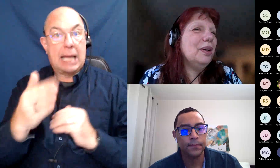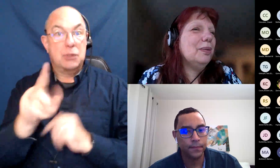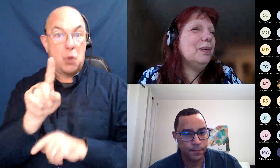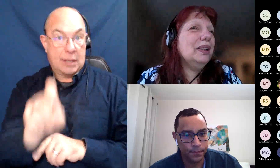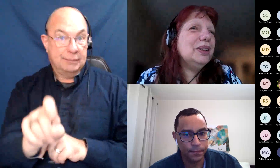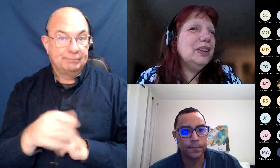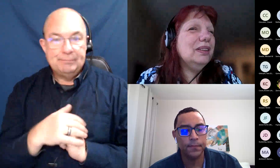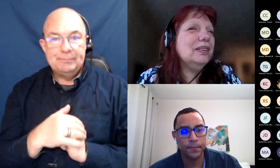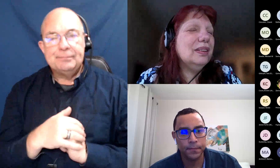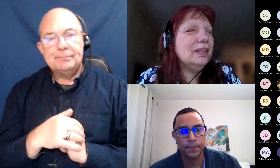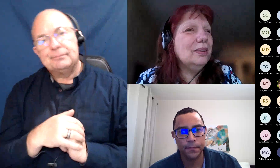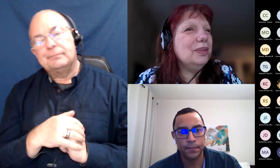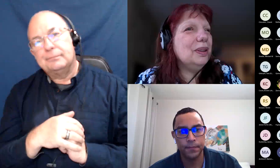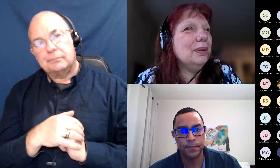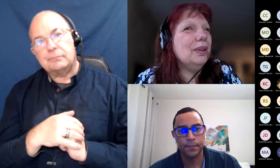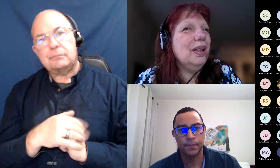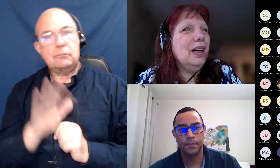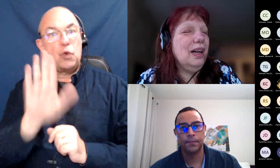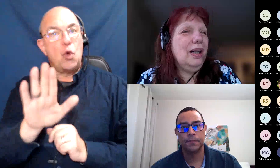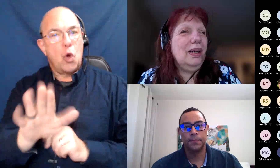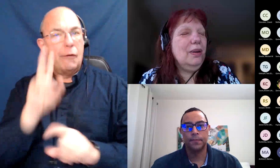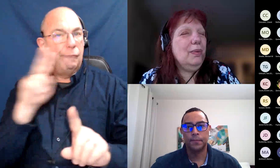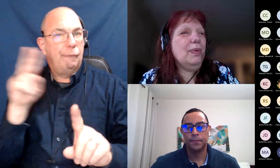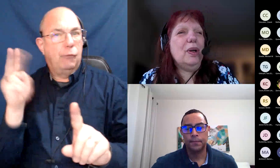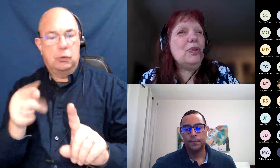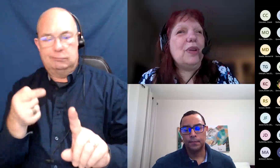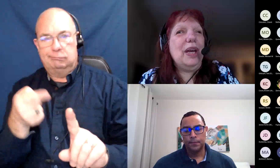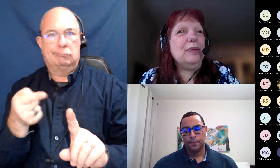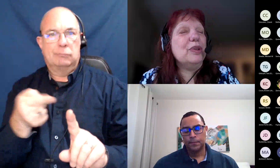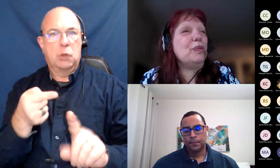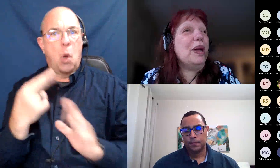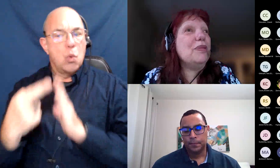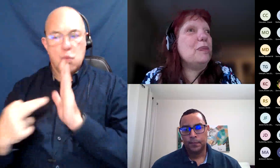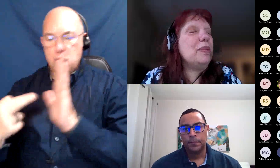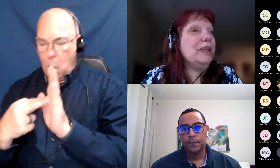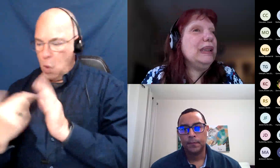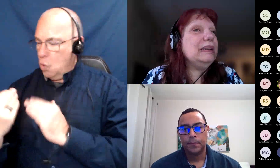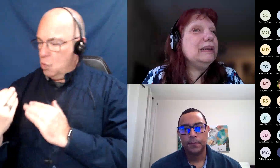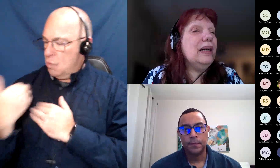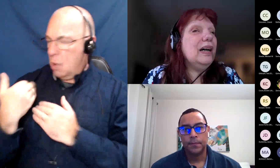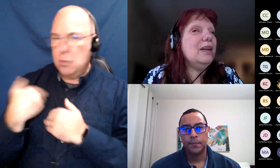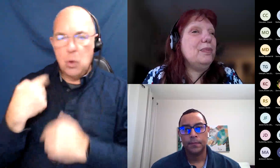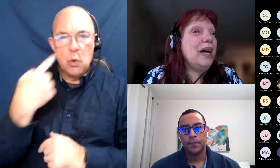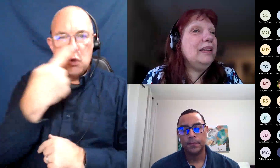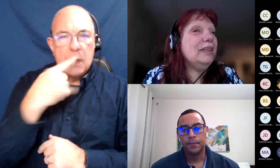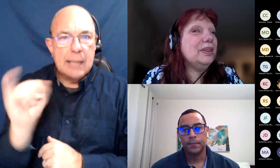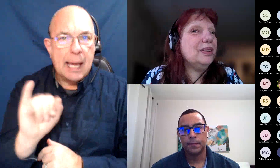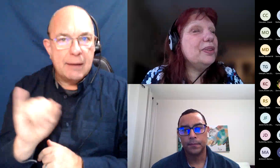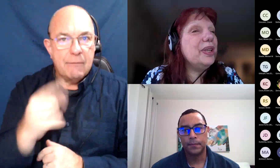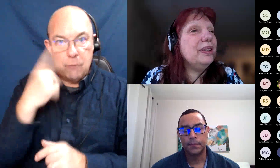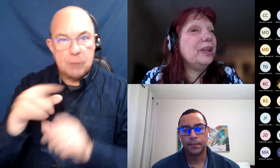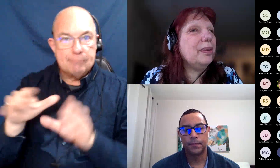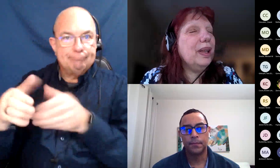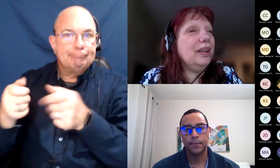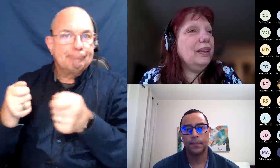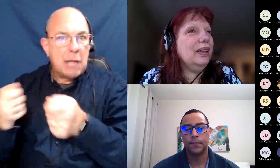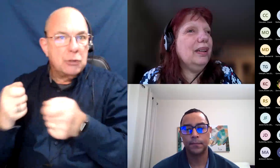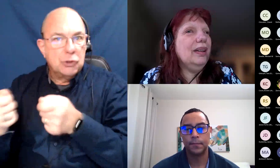question. What, in your view, are roles and responsibilities of managers